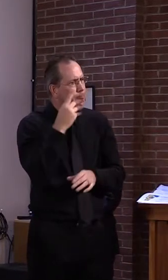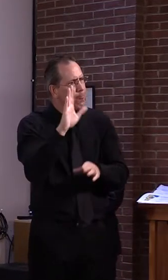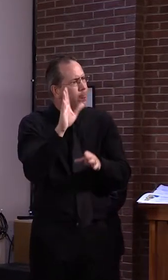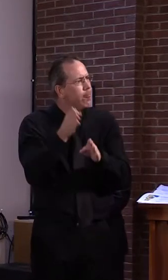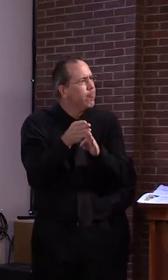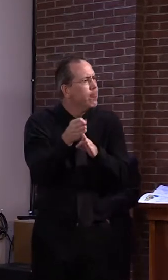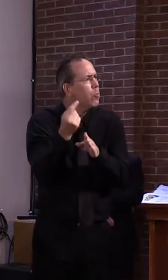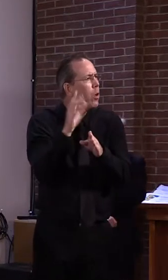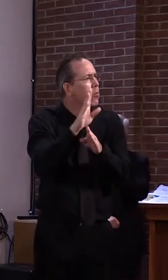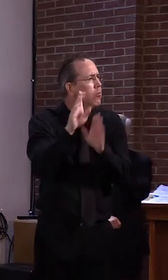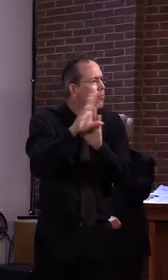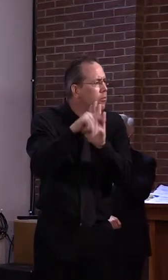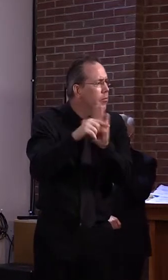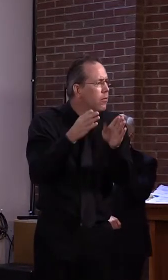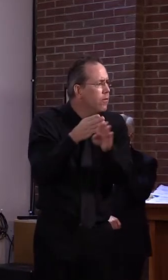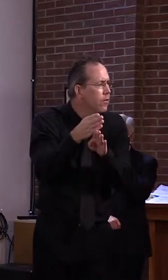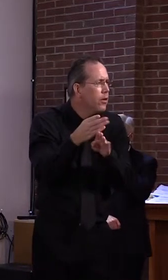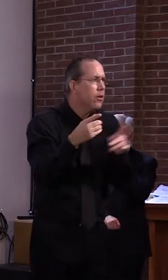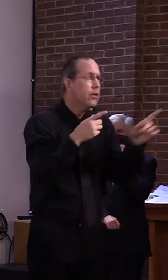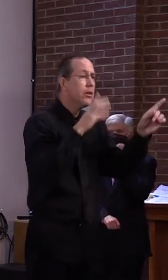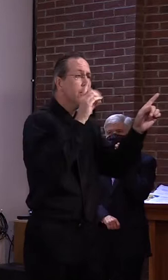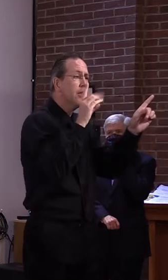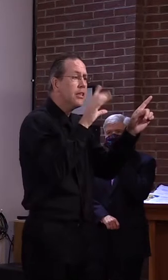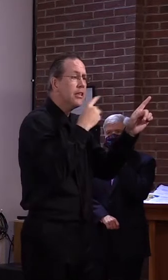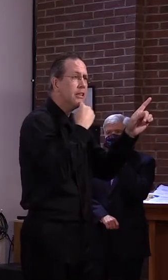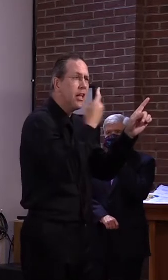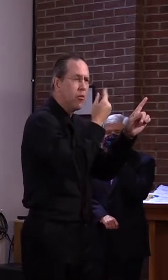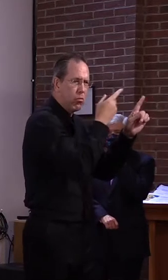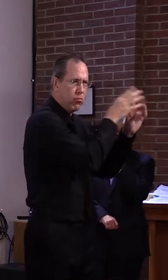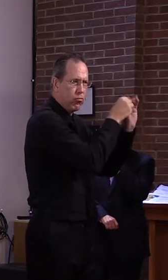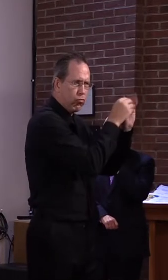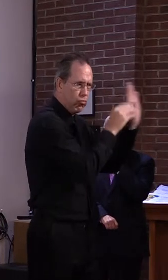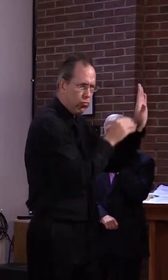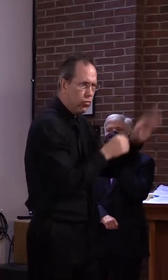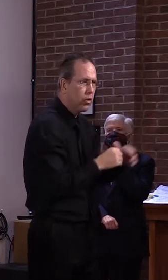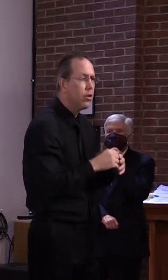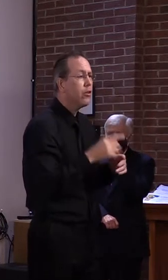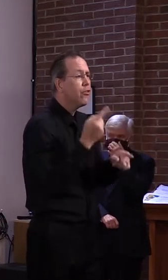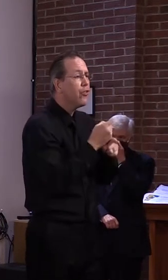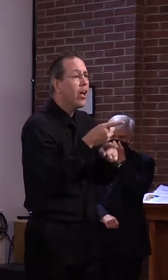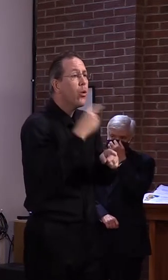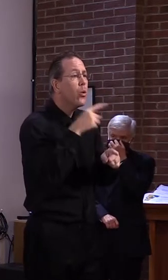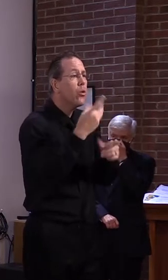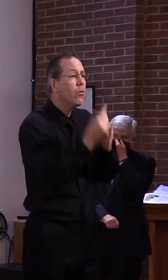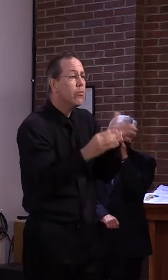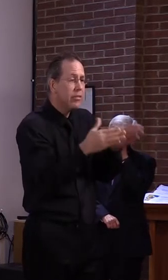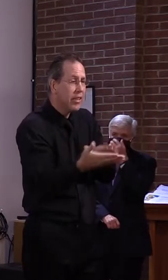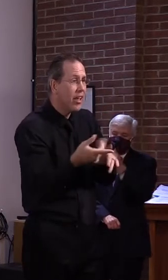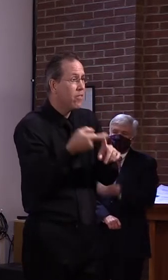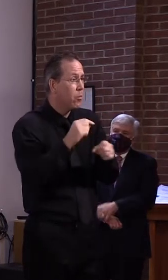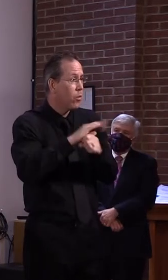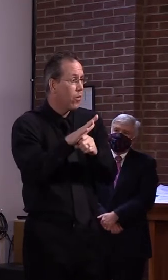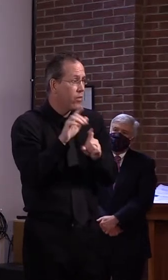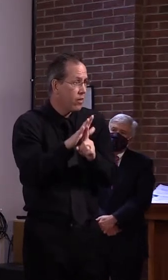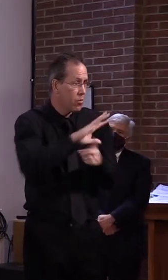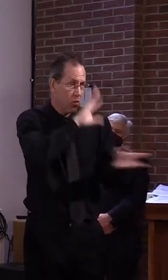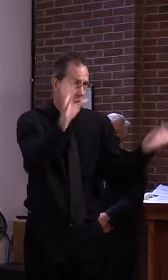So true, if we examine all the death certificates of everybody who's died of COVID in this